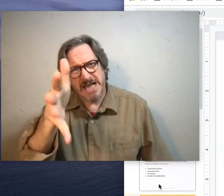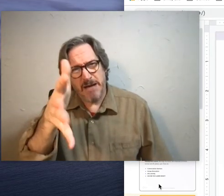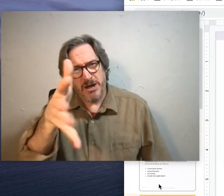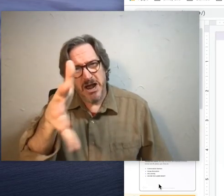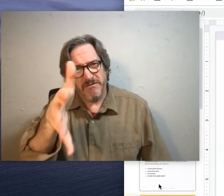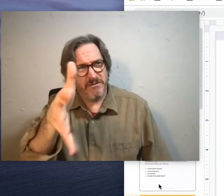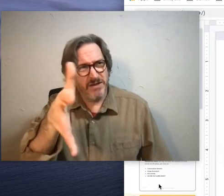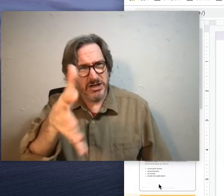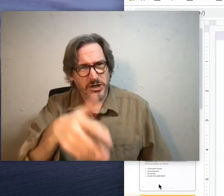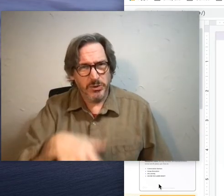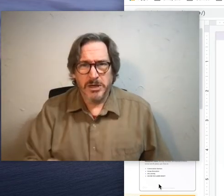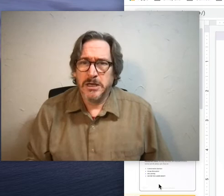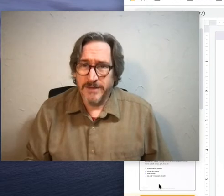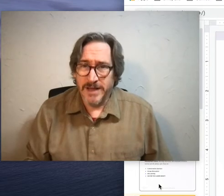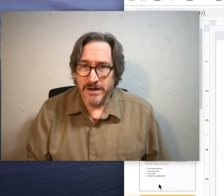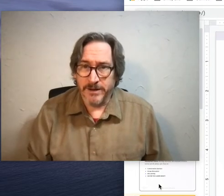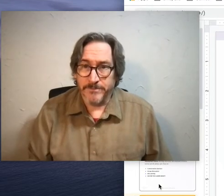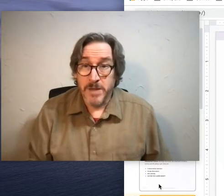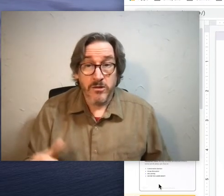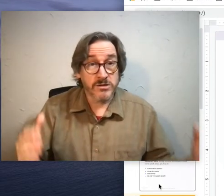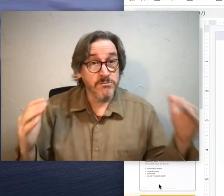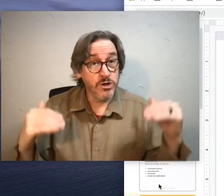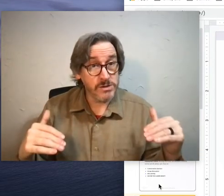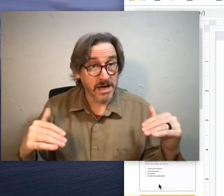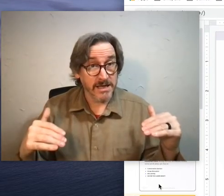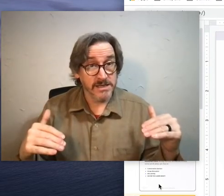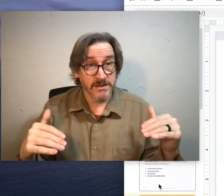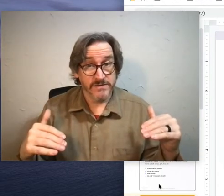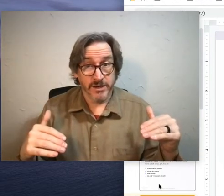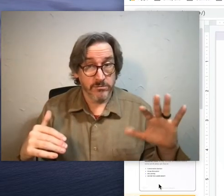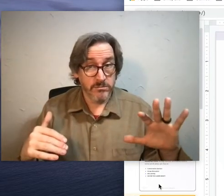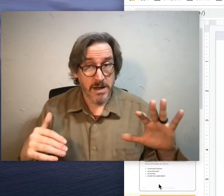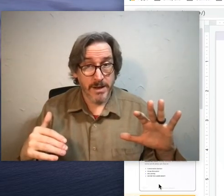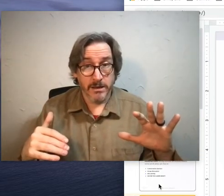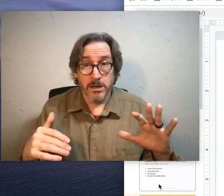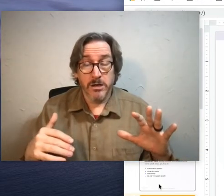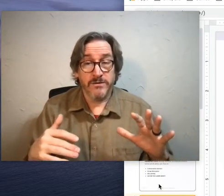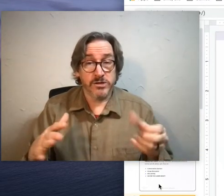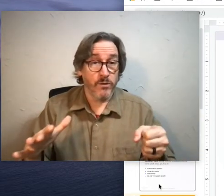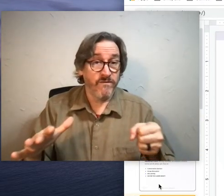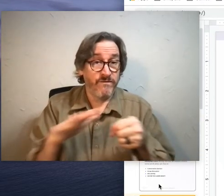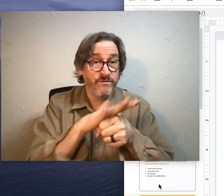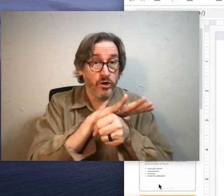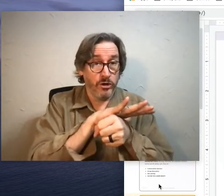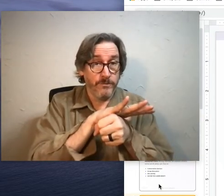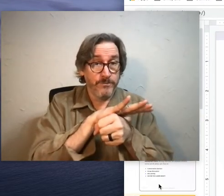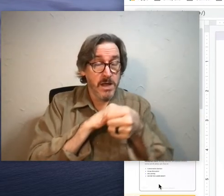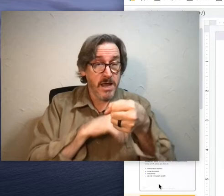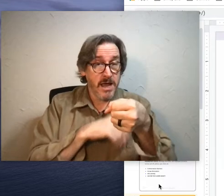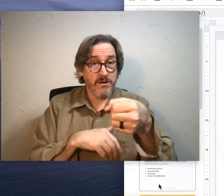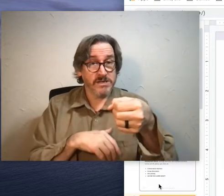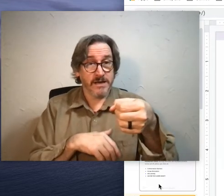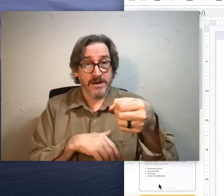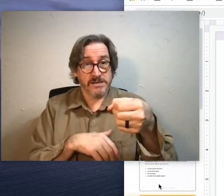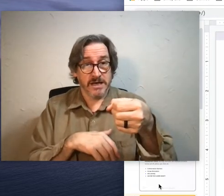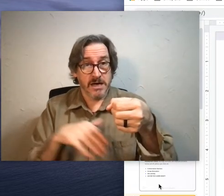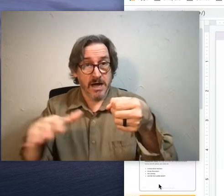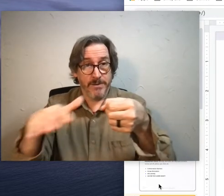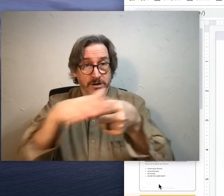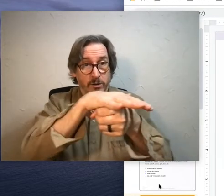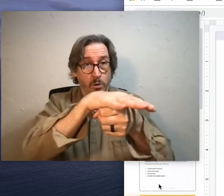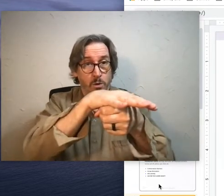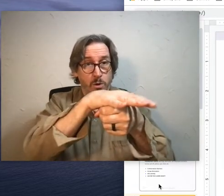out, stop, enough, finish, you, that kind of thing. There are some new signs in this video, not many. There's full, and I always think about it as